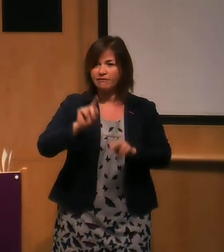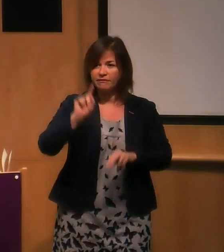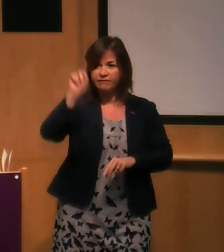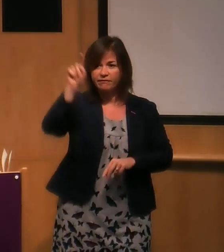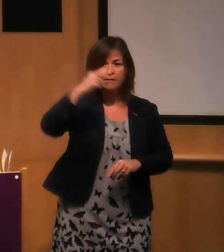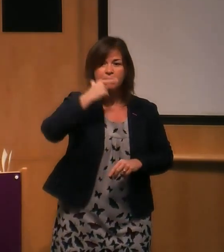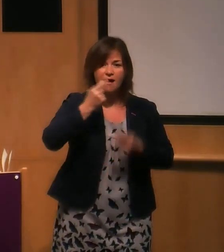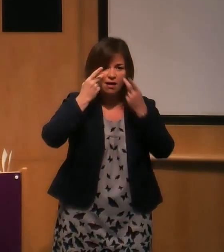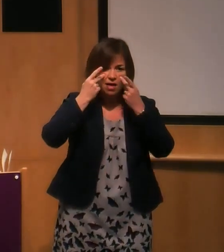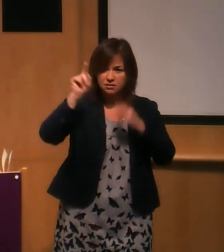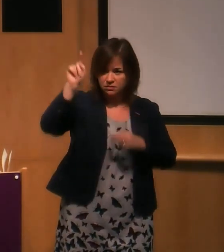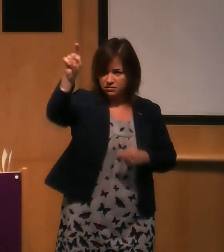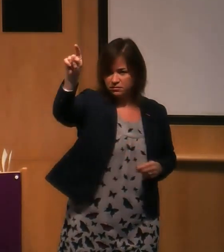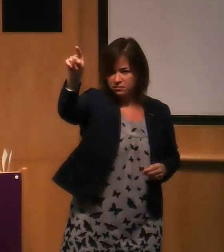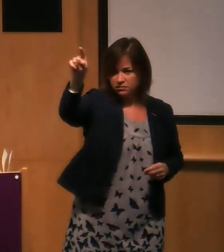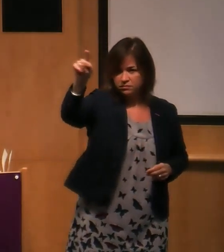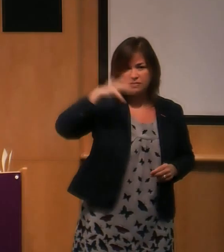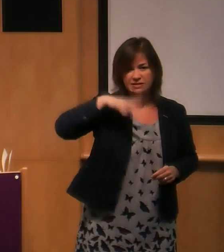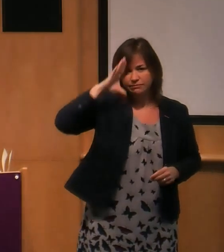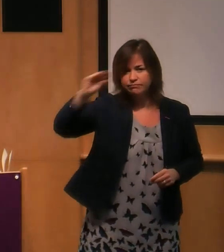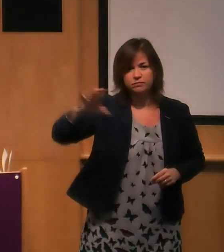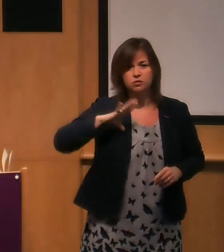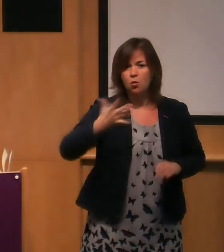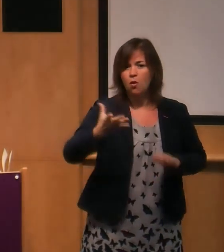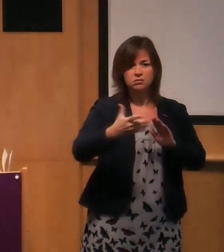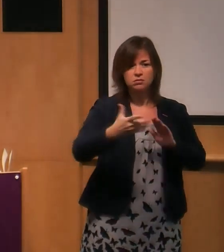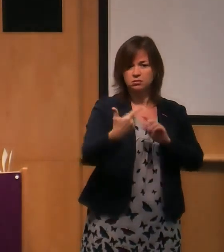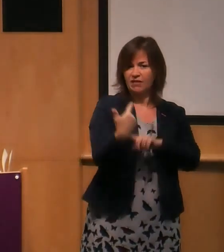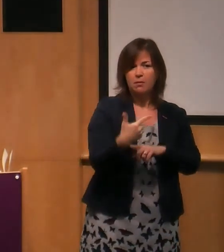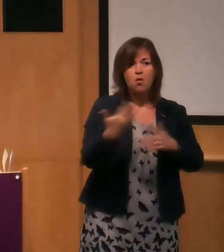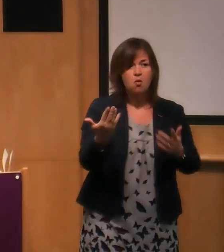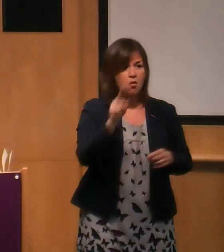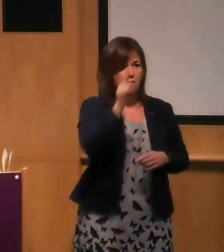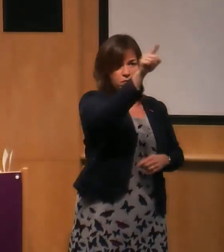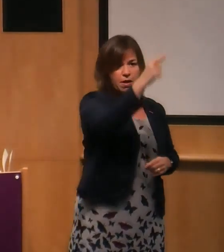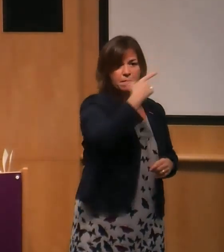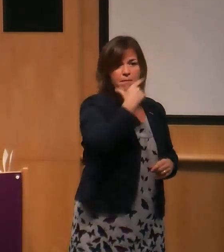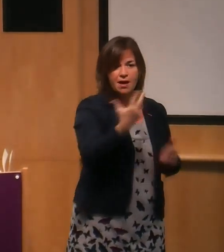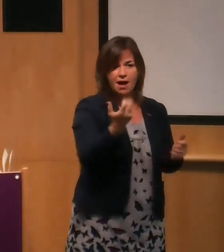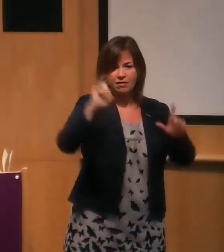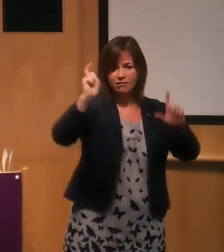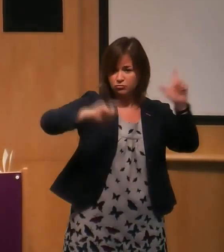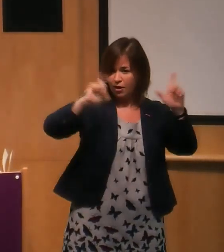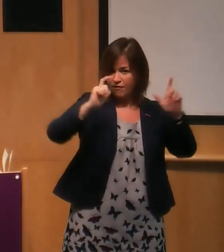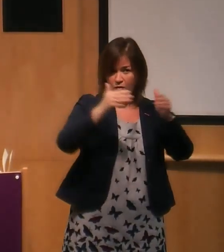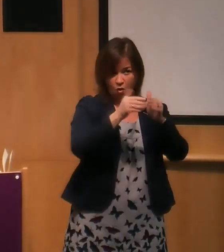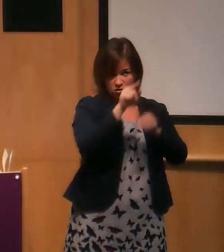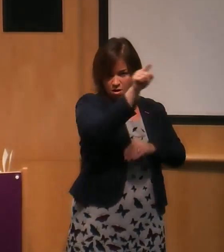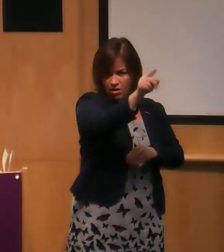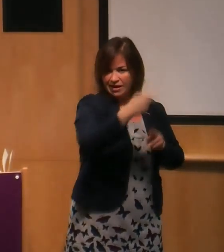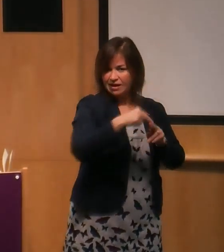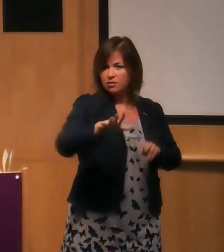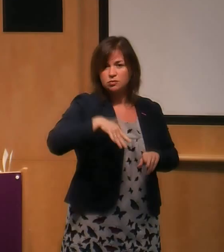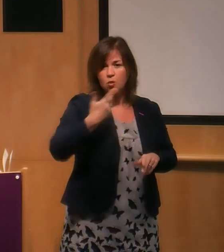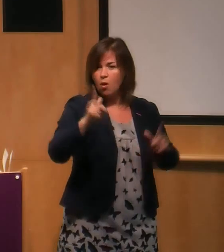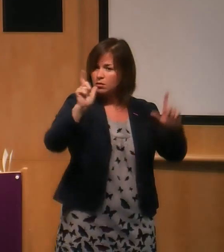everything. It will be live streamed this morning. However, if you do have an issue with being videoed, if you